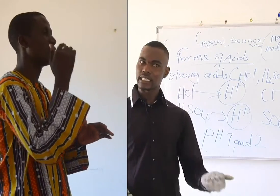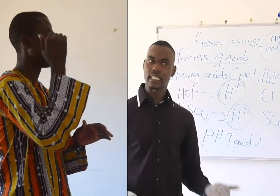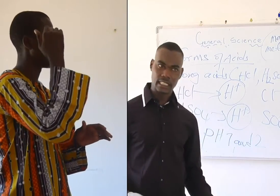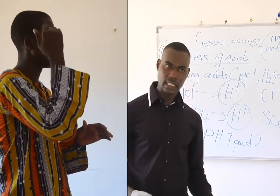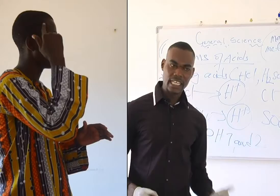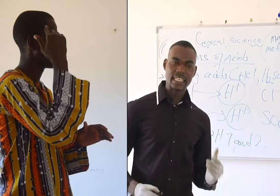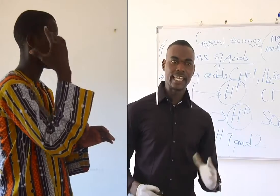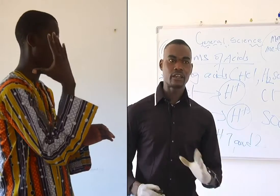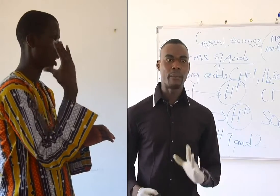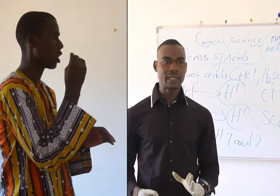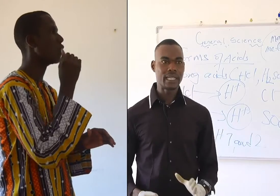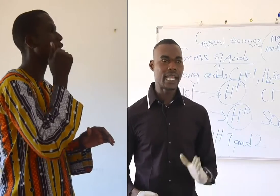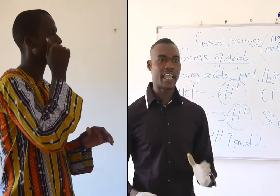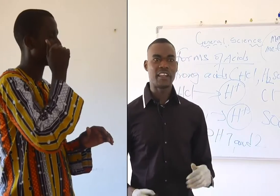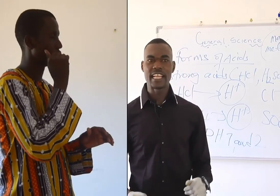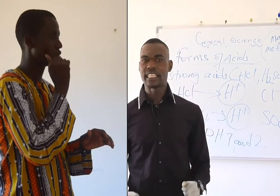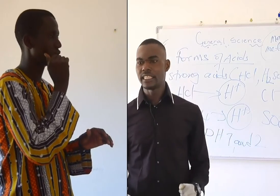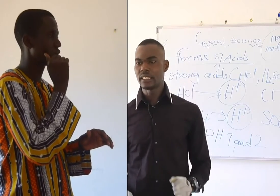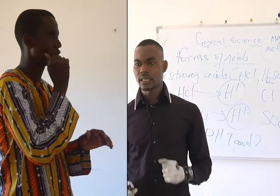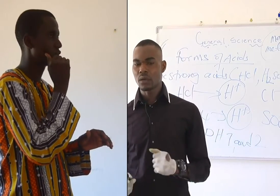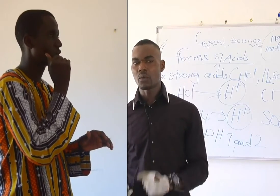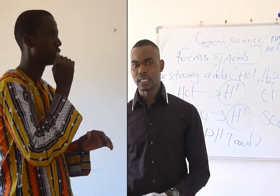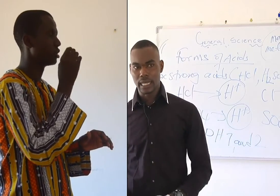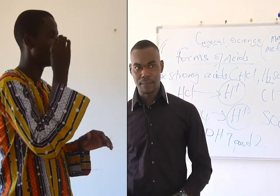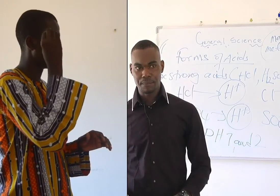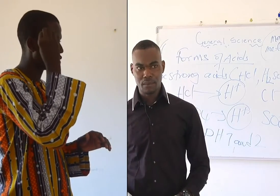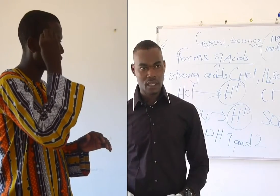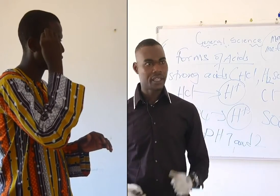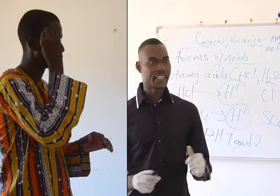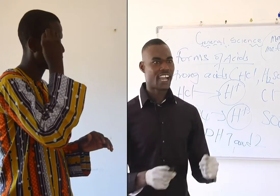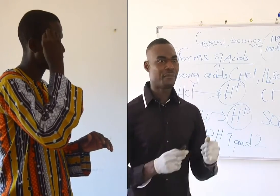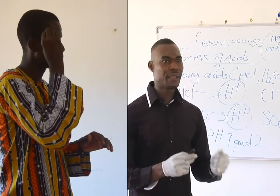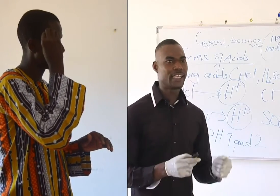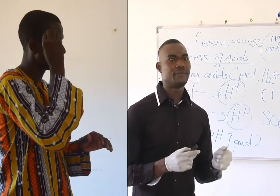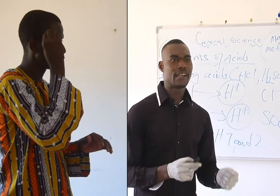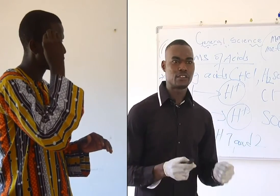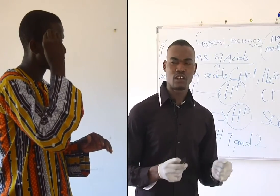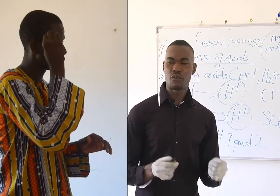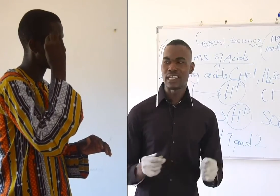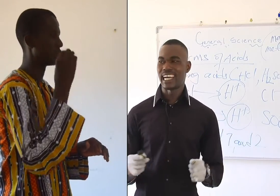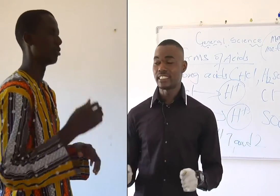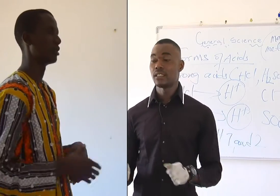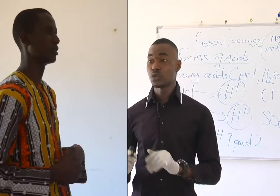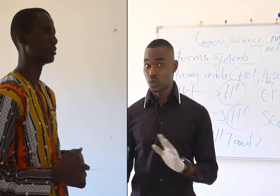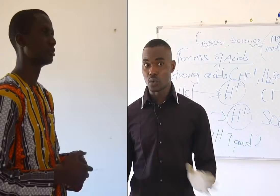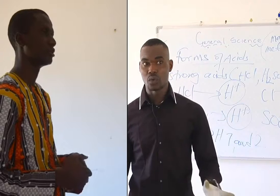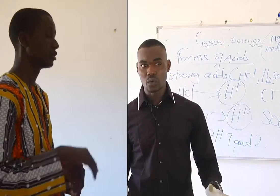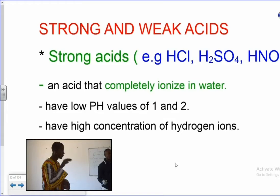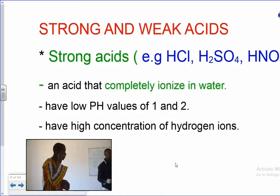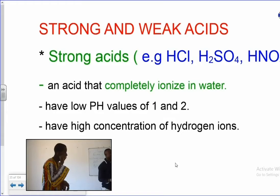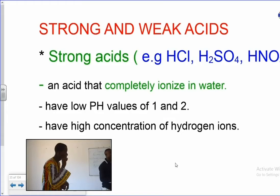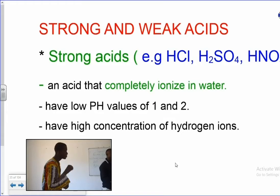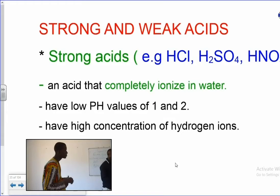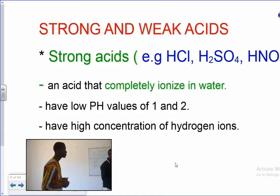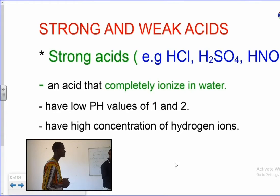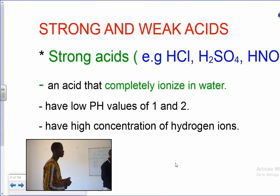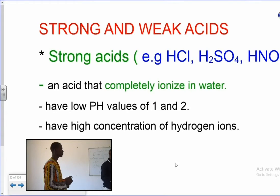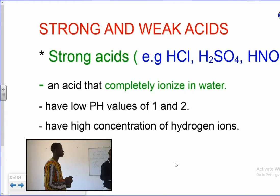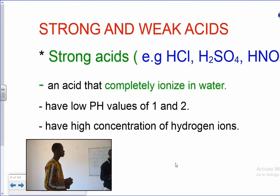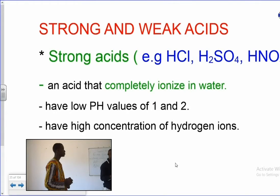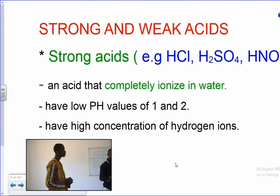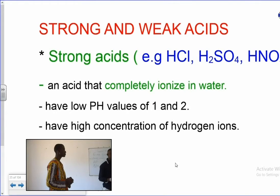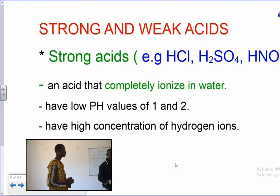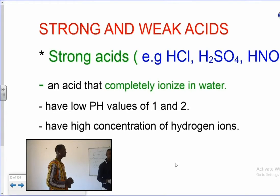strong acid is they completely ionize in water. They have pH values of 1 and 2, and they have